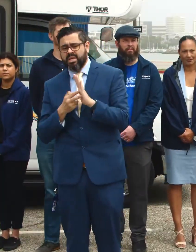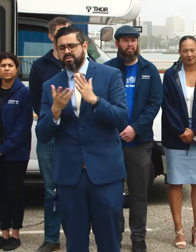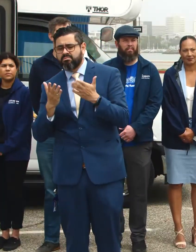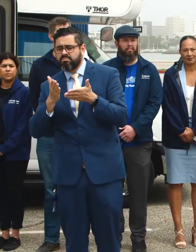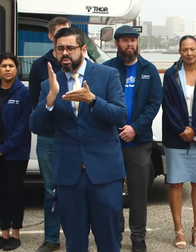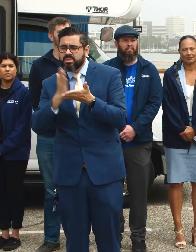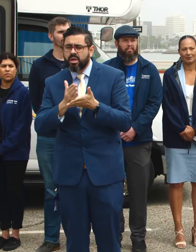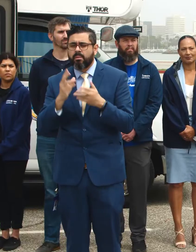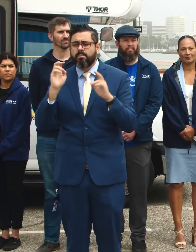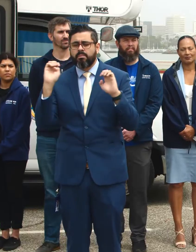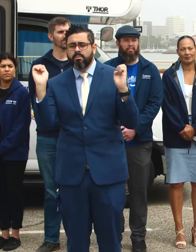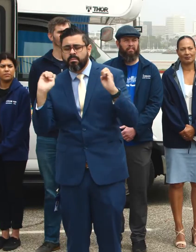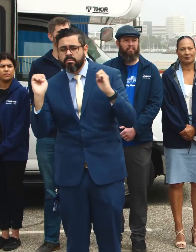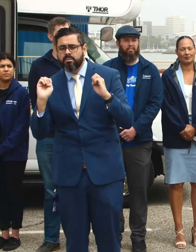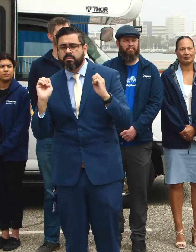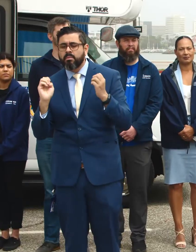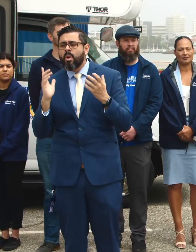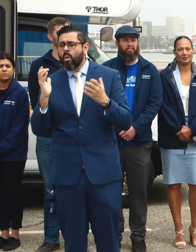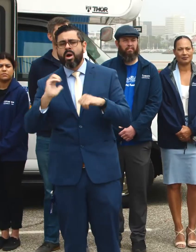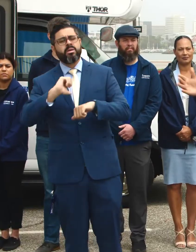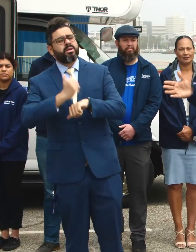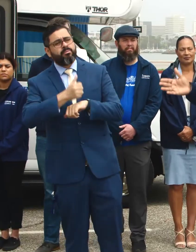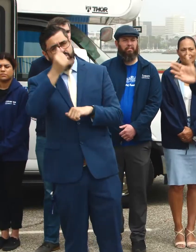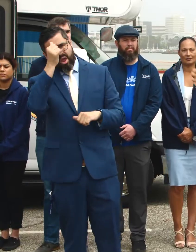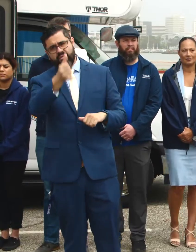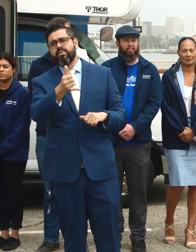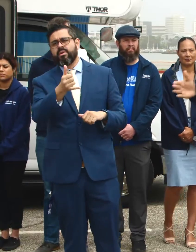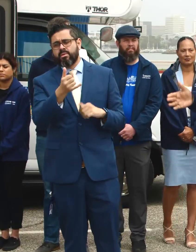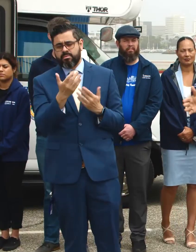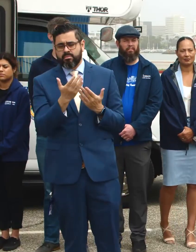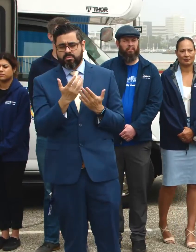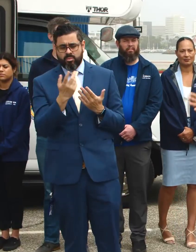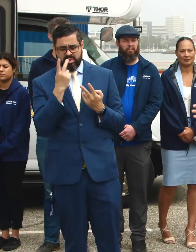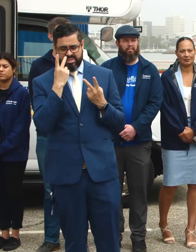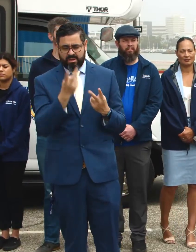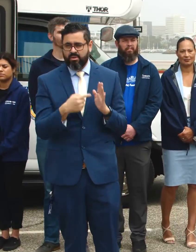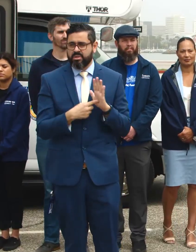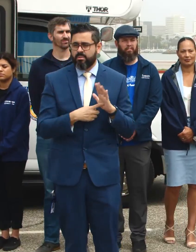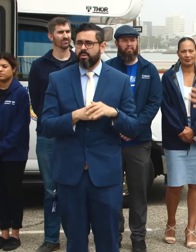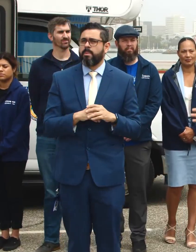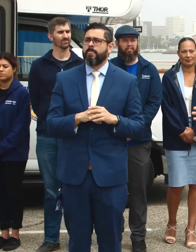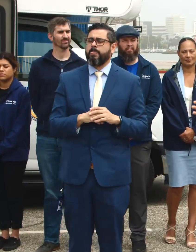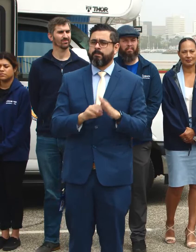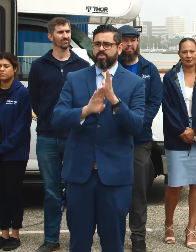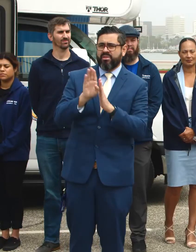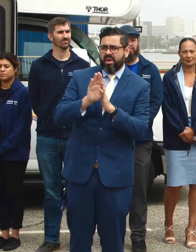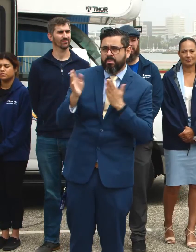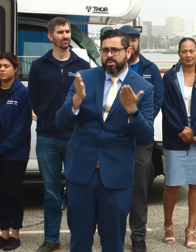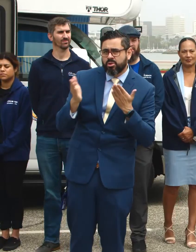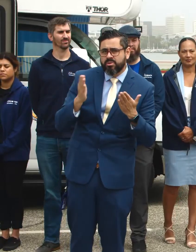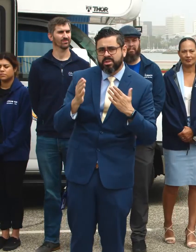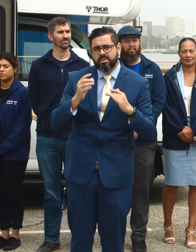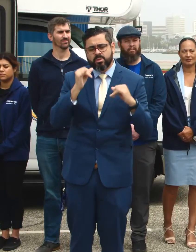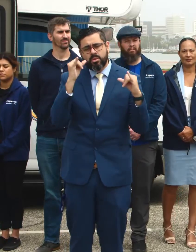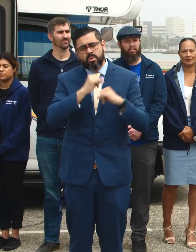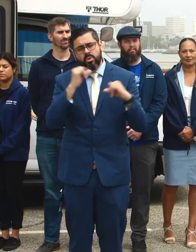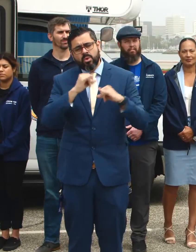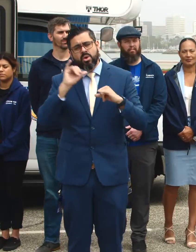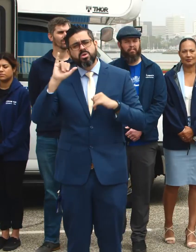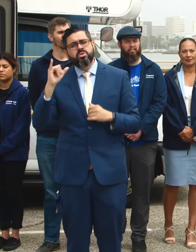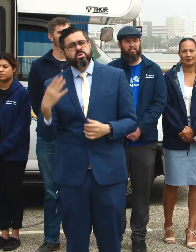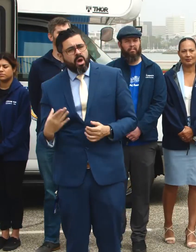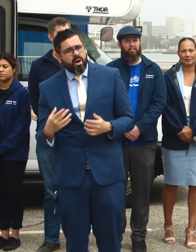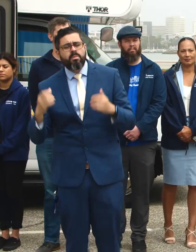things we're going to try to implement forever. Some elements that we've seen. For example, our development services team is doing an incredible job